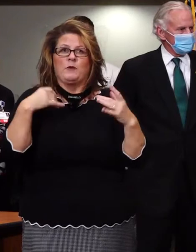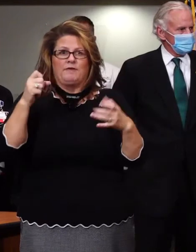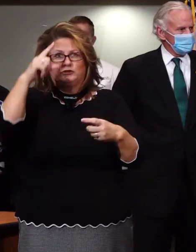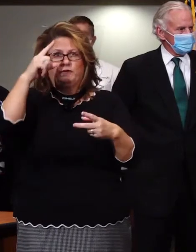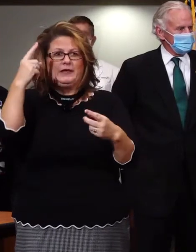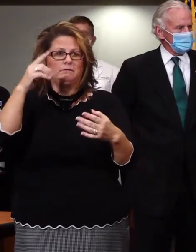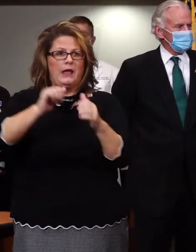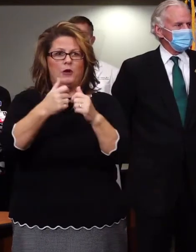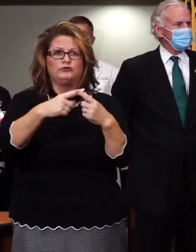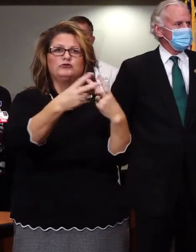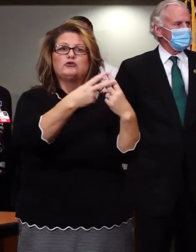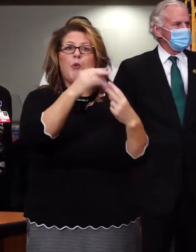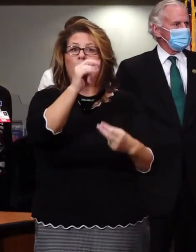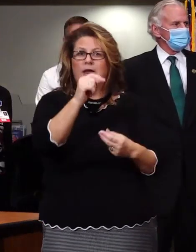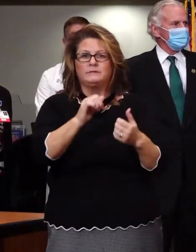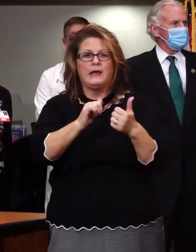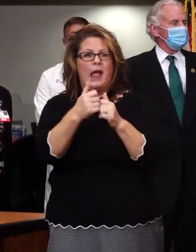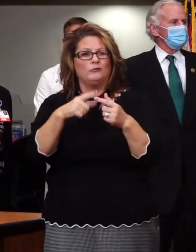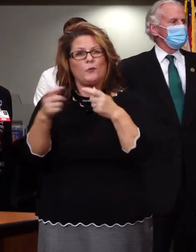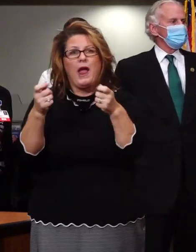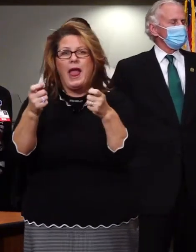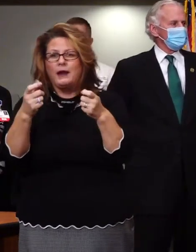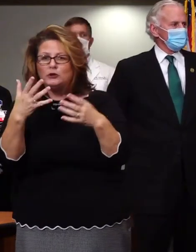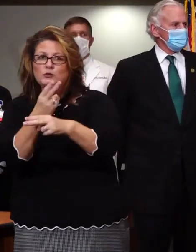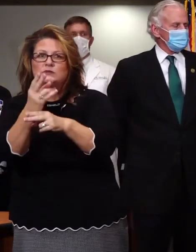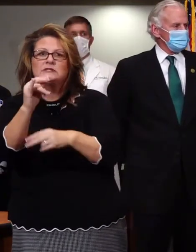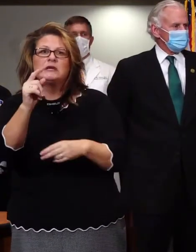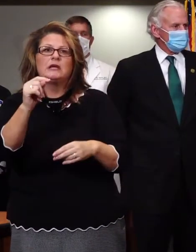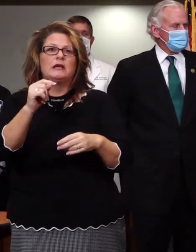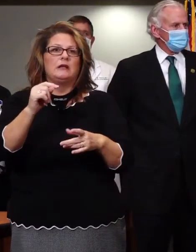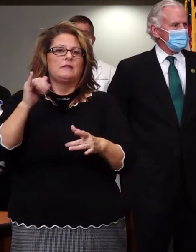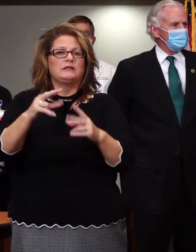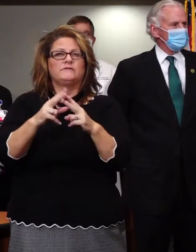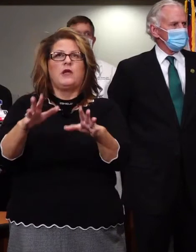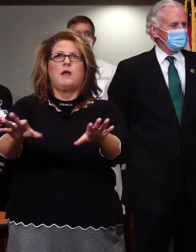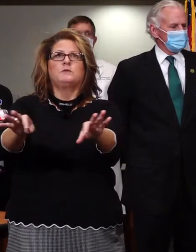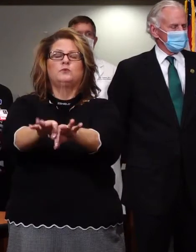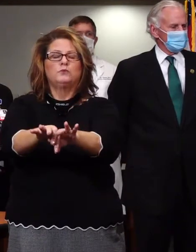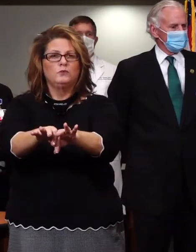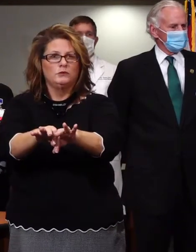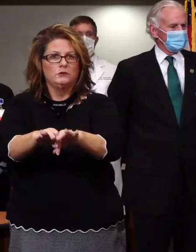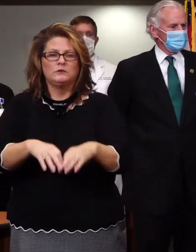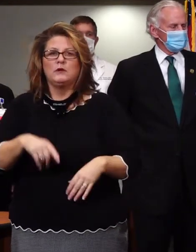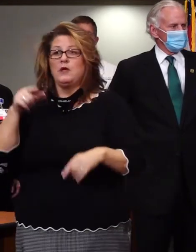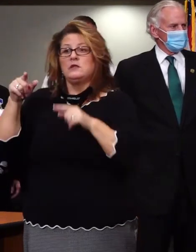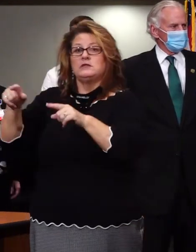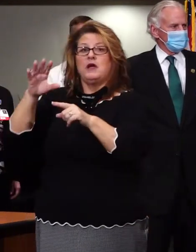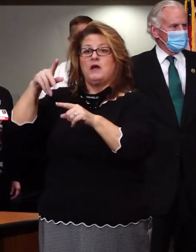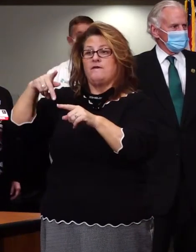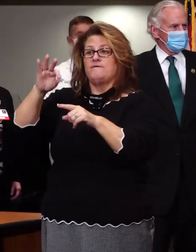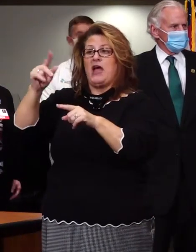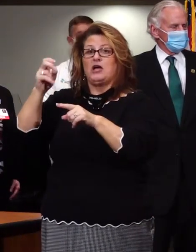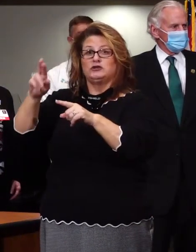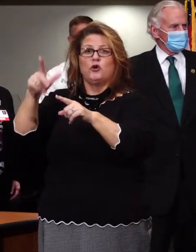storage and handling, more than any other vaccine that we've ever had in our history. The Pfizer vaccine, which will likely be the first vaccine that